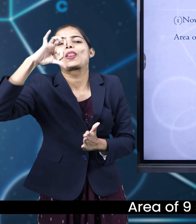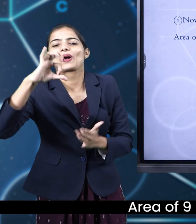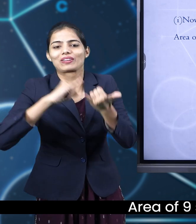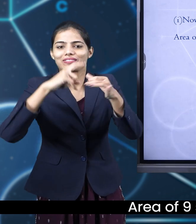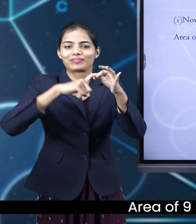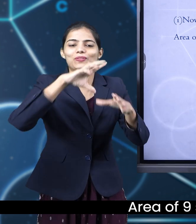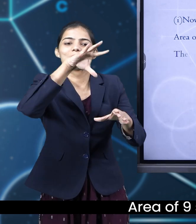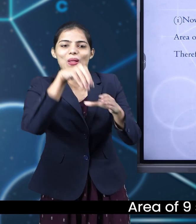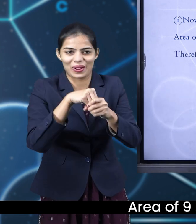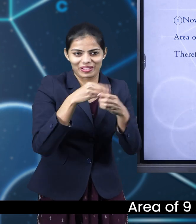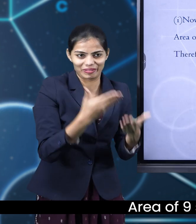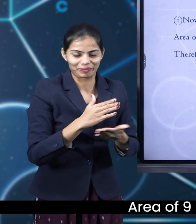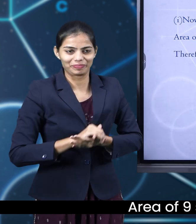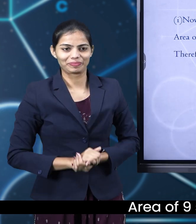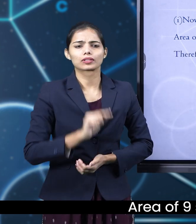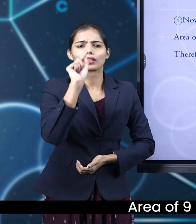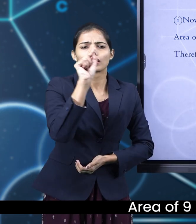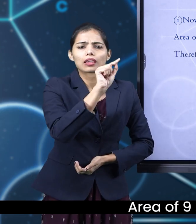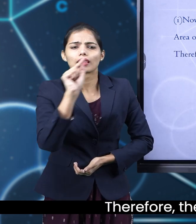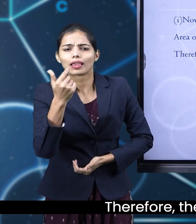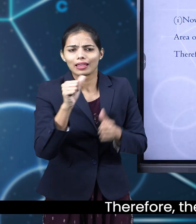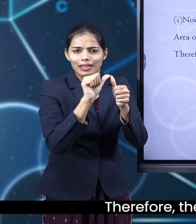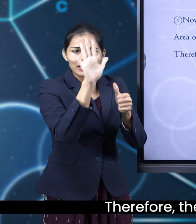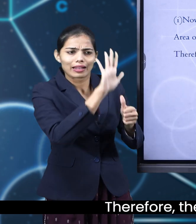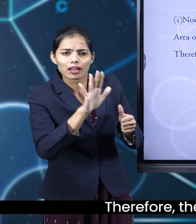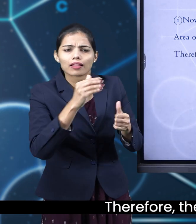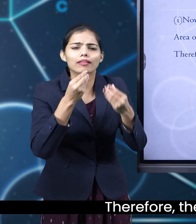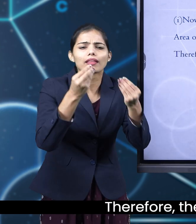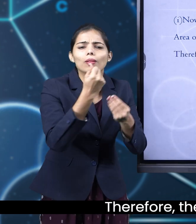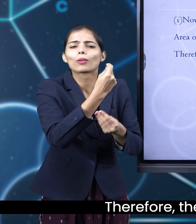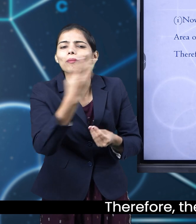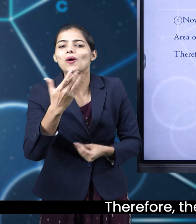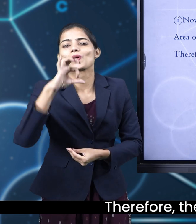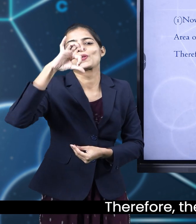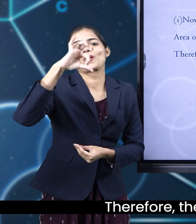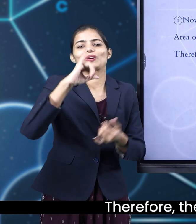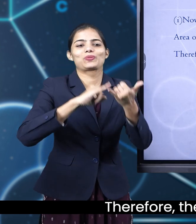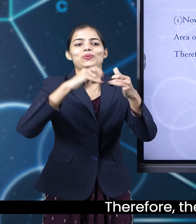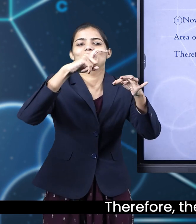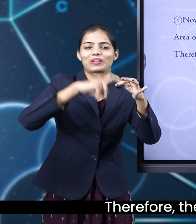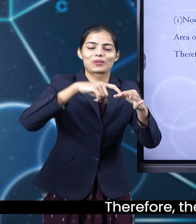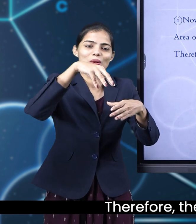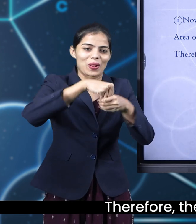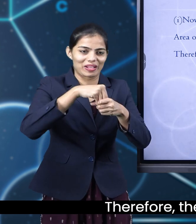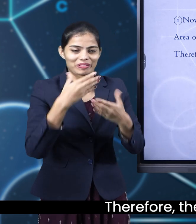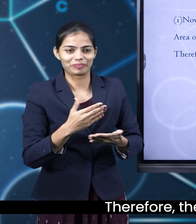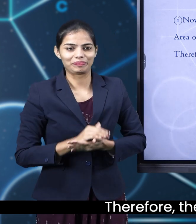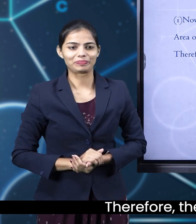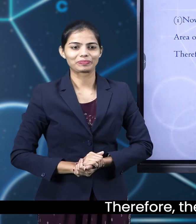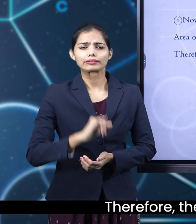is equal to 9 square units. Therefore, the area of the given figures is 9 square units.